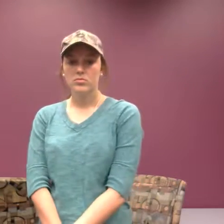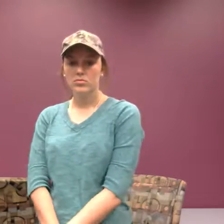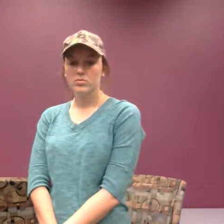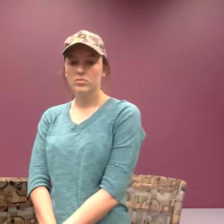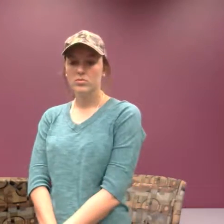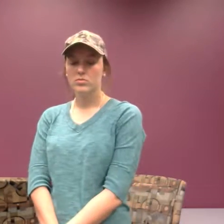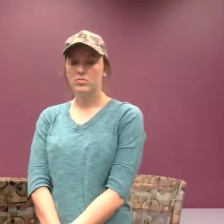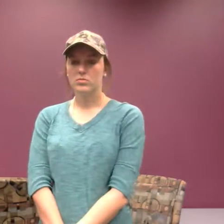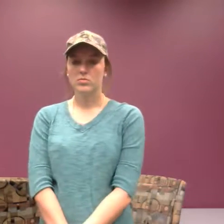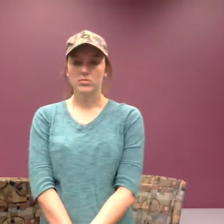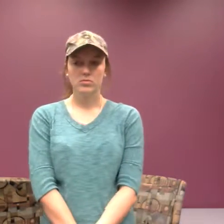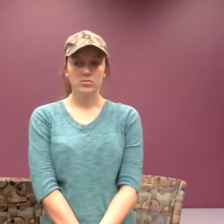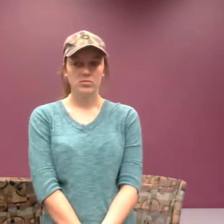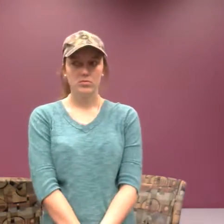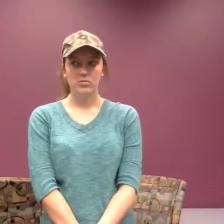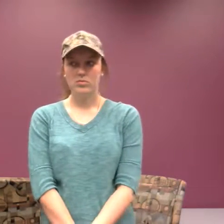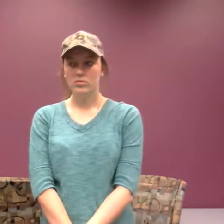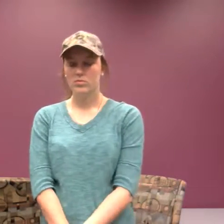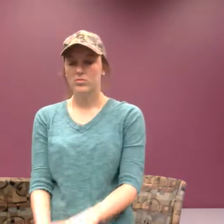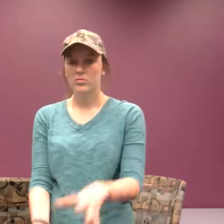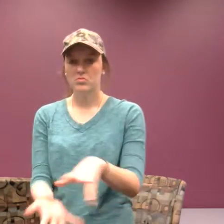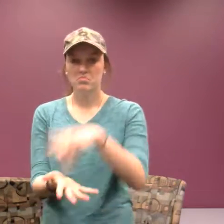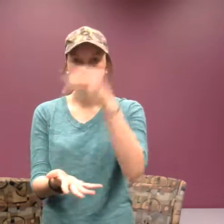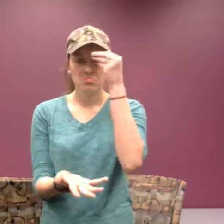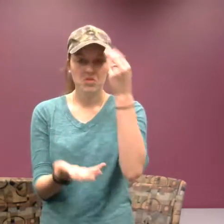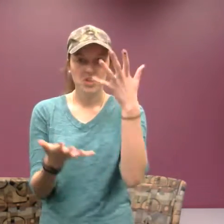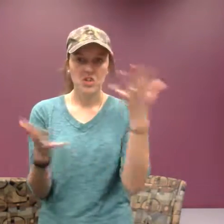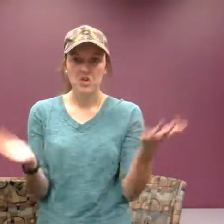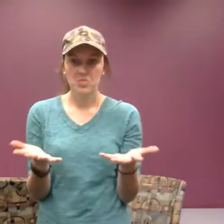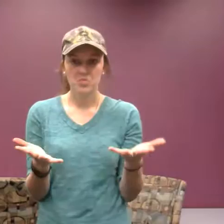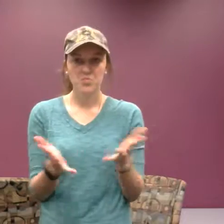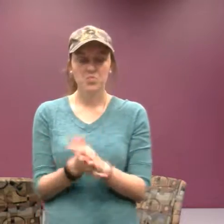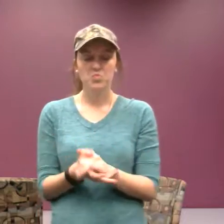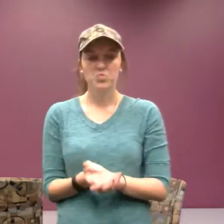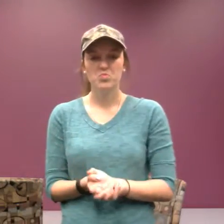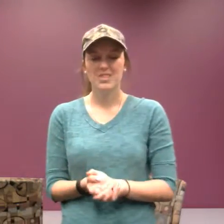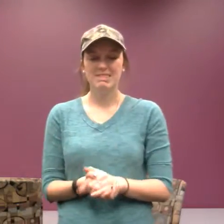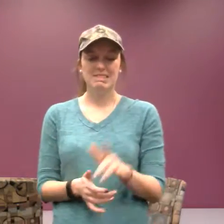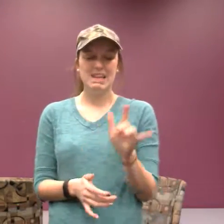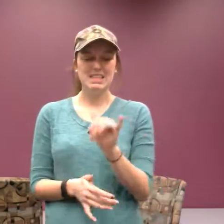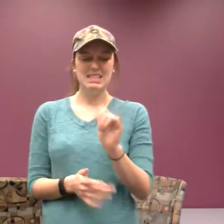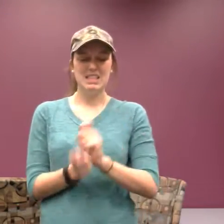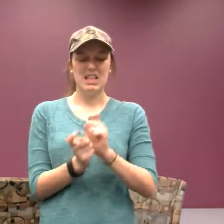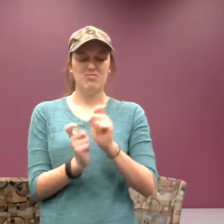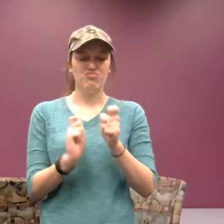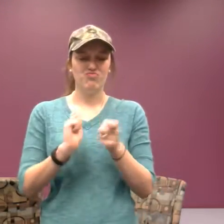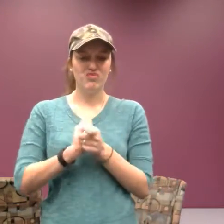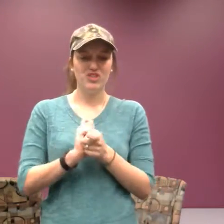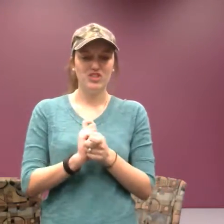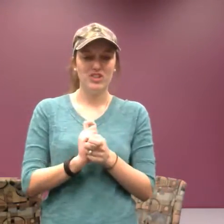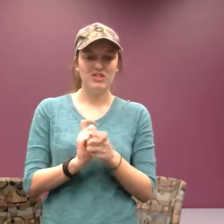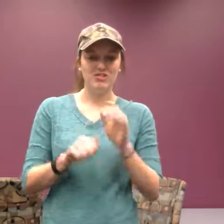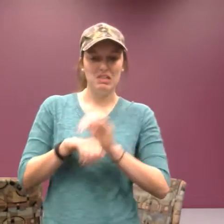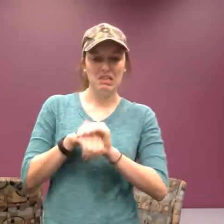Only one language is English, and we're going to translate English into